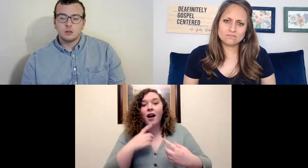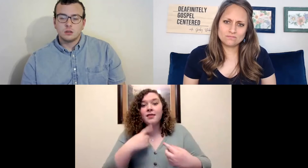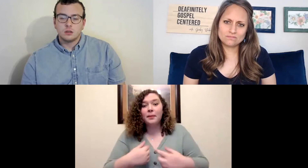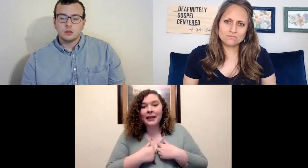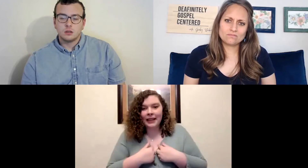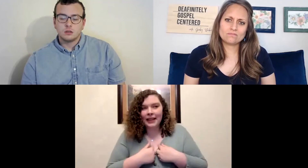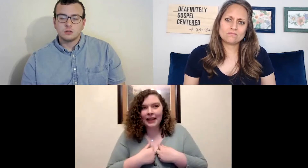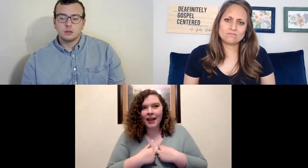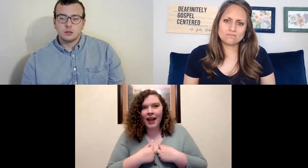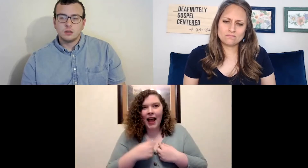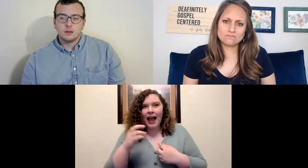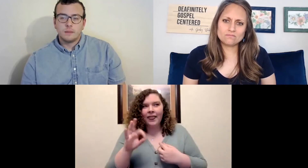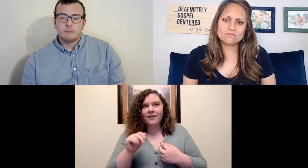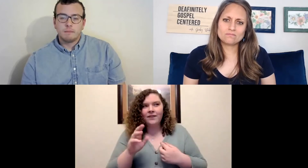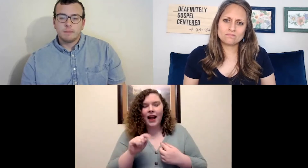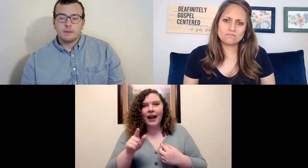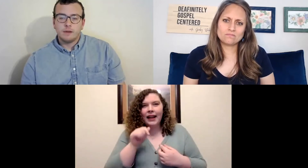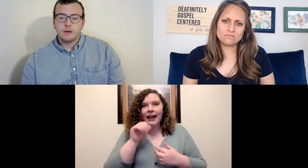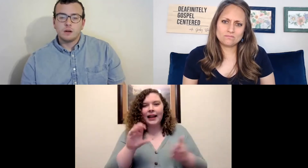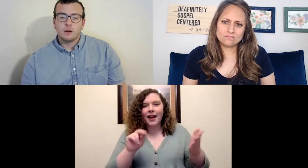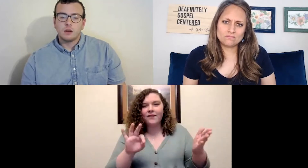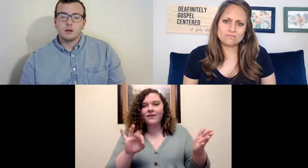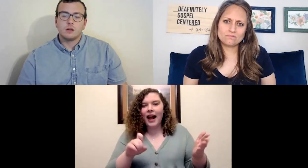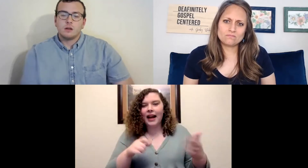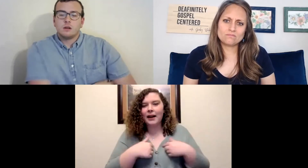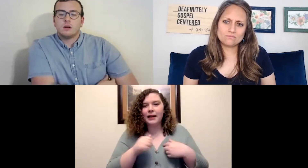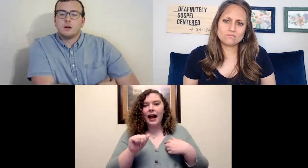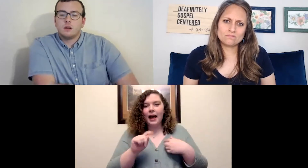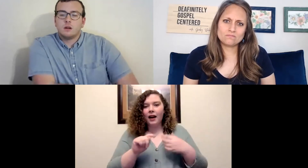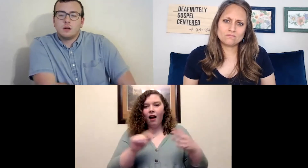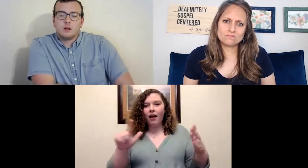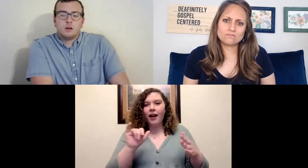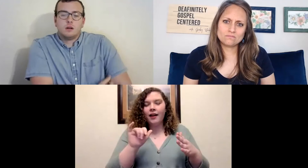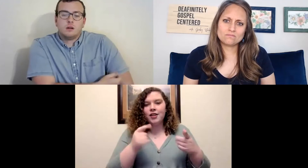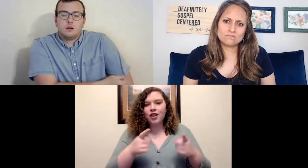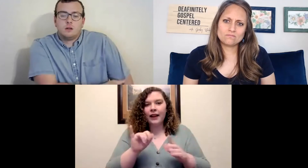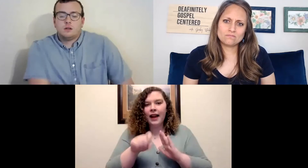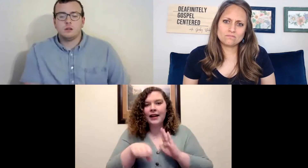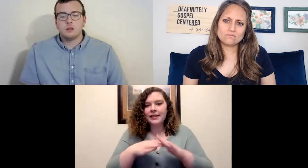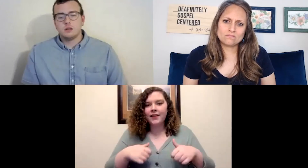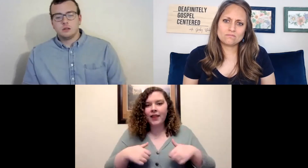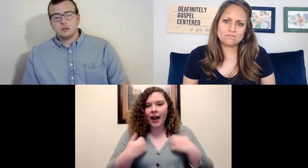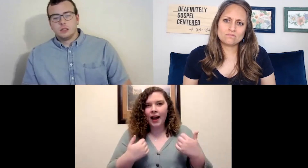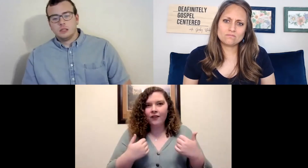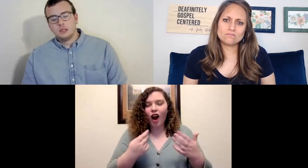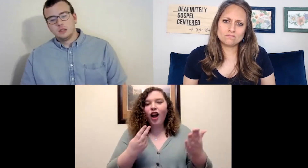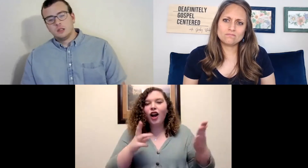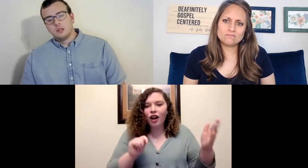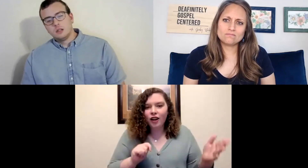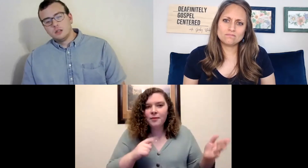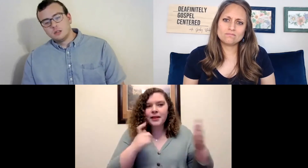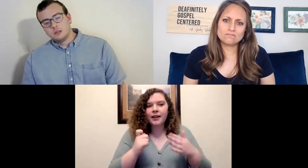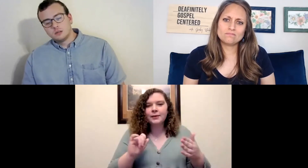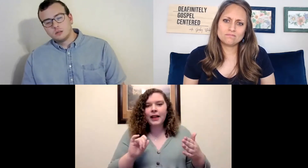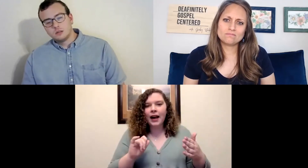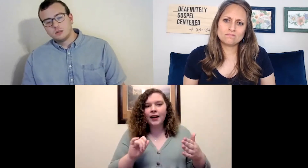If he didn't feel like he could talk to our parents about it, why wouldn't he talk to me? And the fact that he chose to not confide in me,